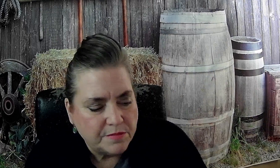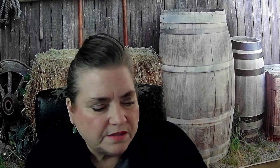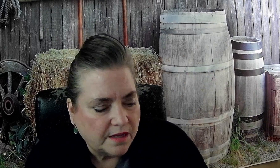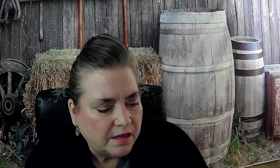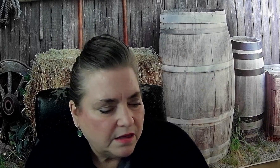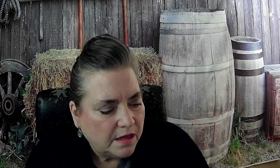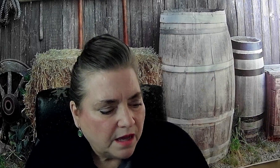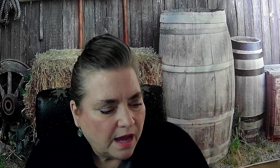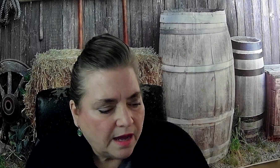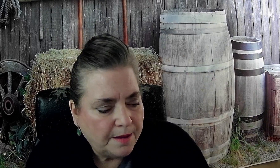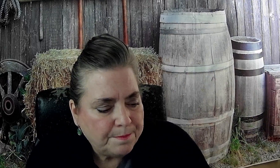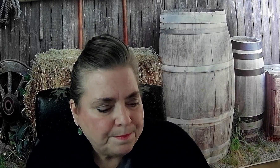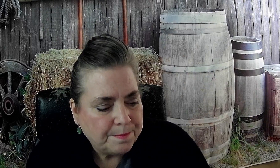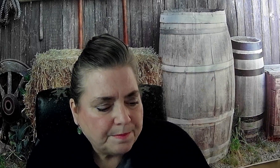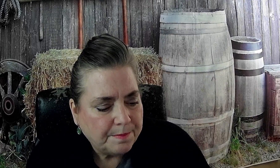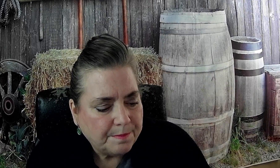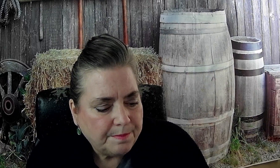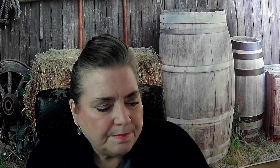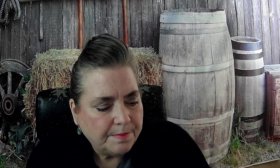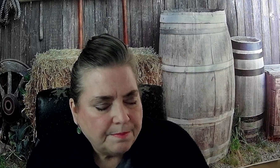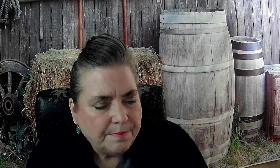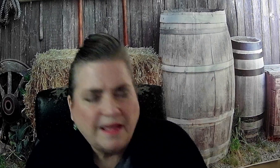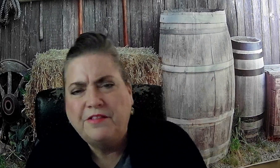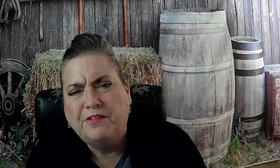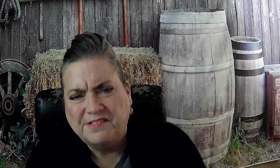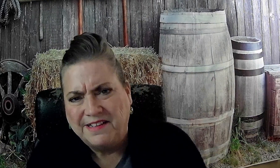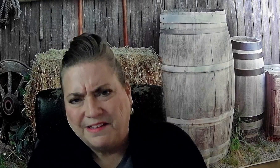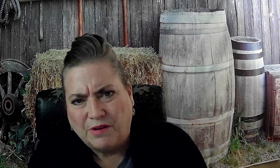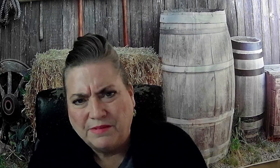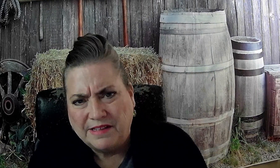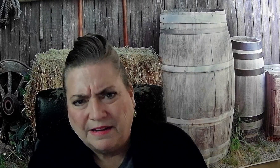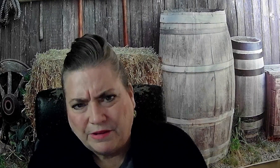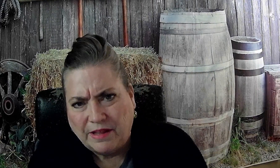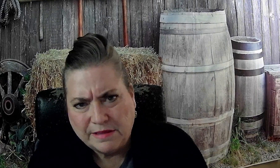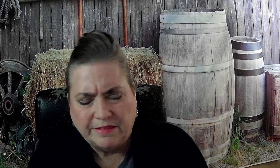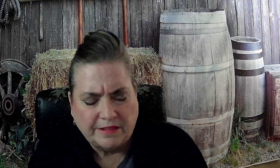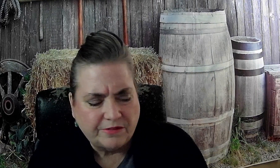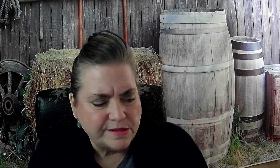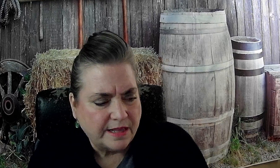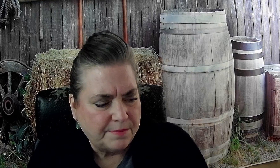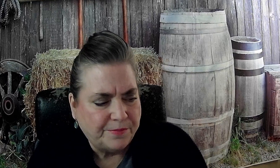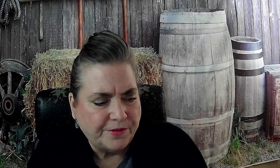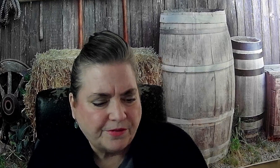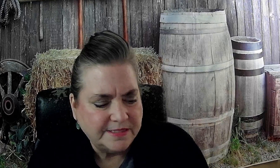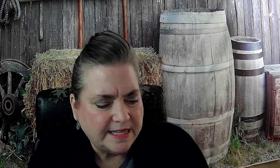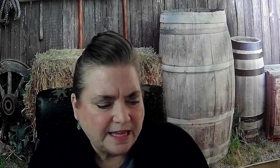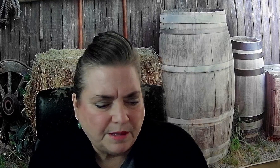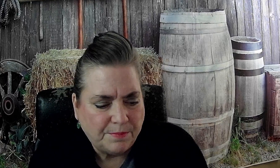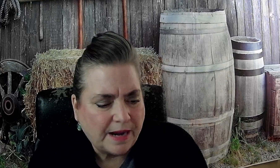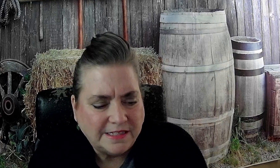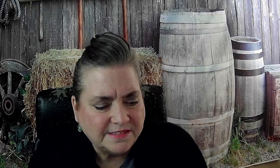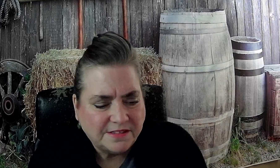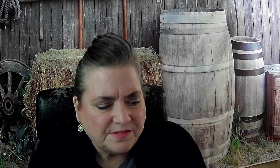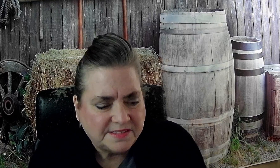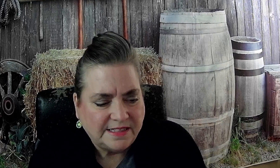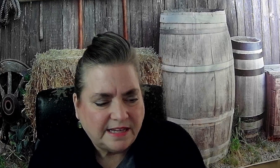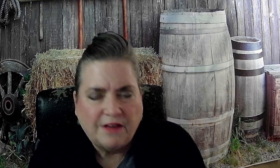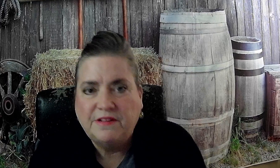day. Not that there's anything wrong with that. I realize that there's a lot of people that are into gaming, but I just don't see how these